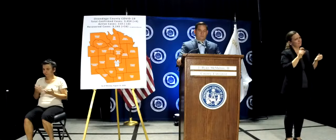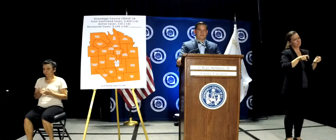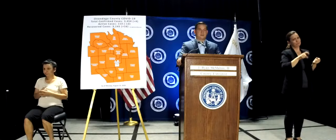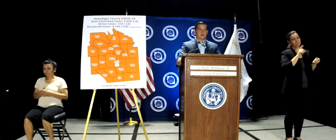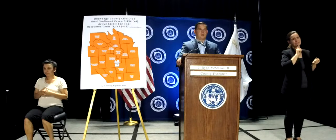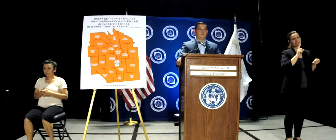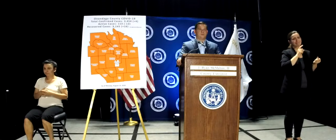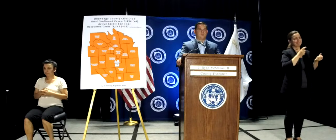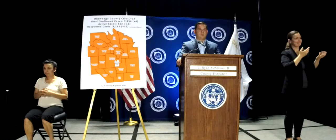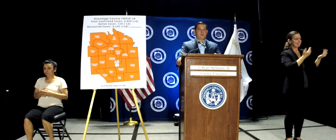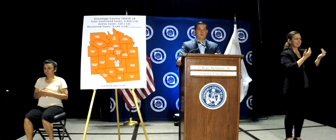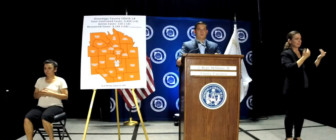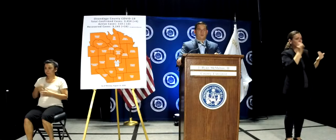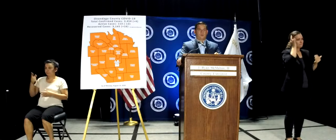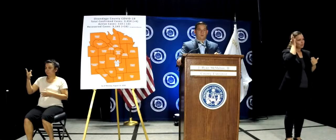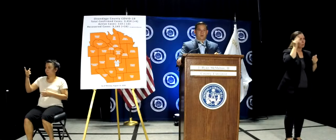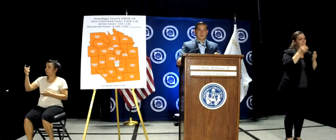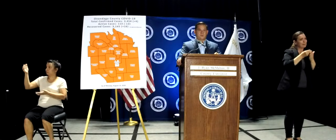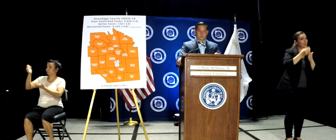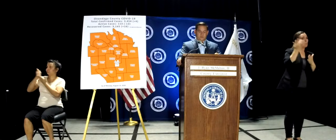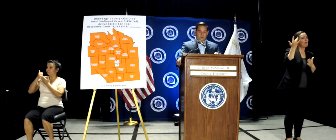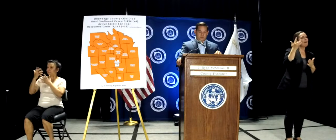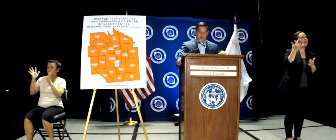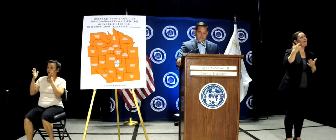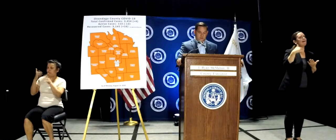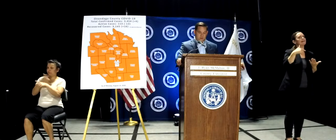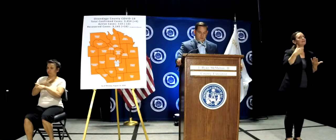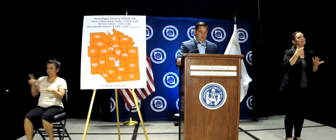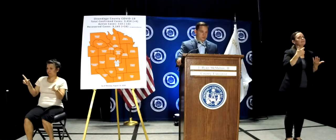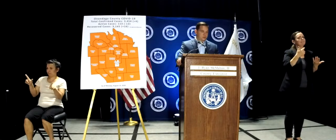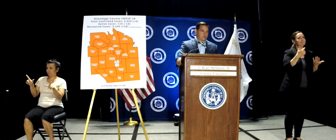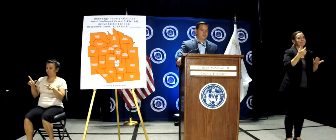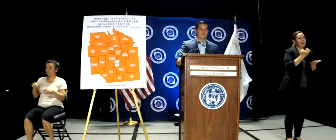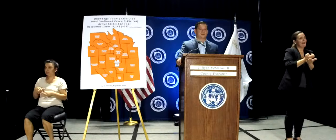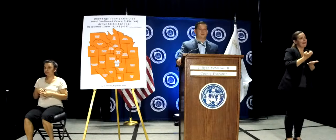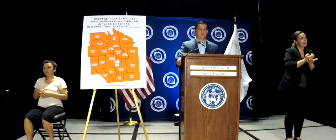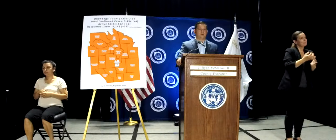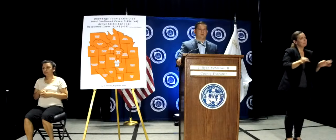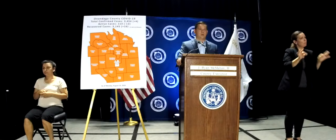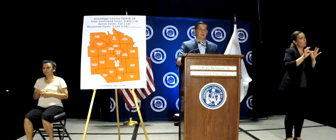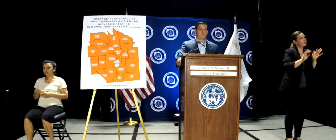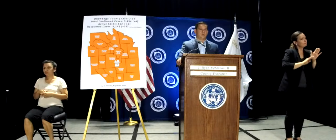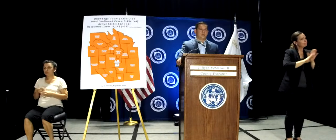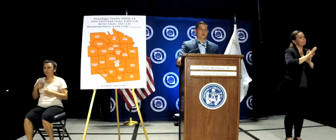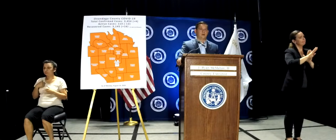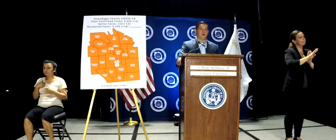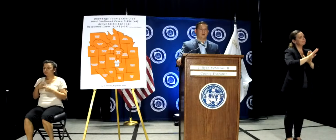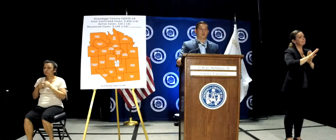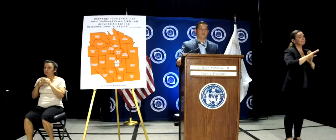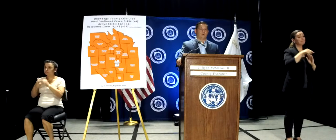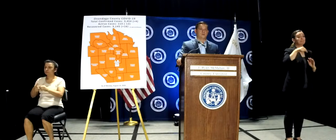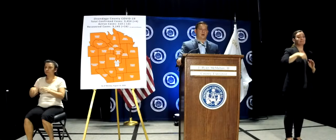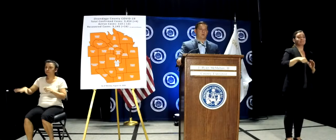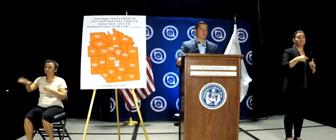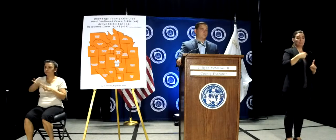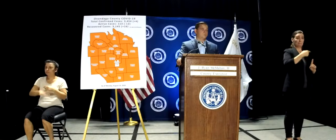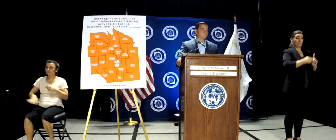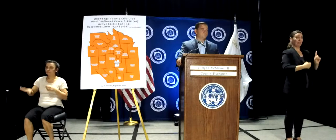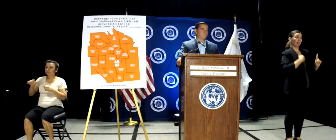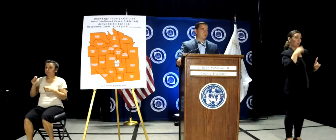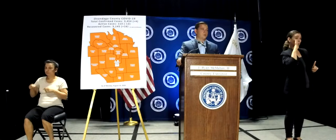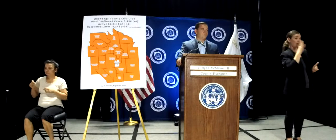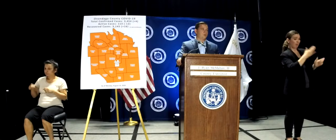don't get help, that's not enough. So later on this month, I'll be asking the legislature to give us flexibility relating to cutting workforce